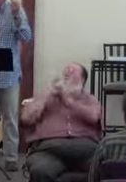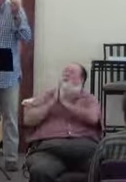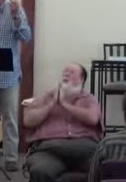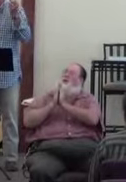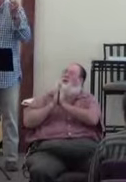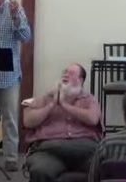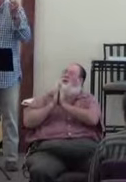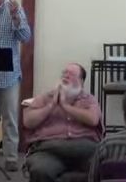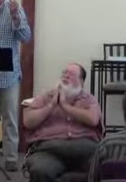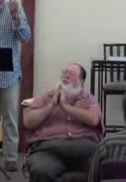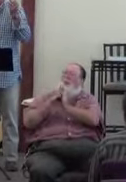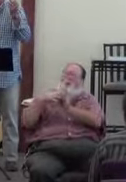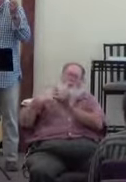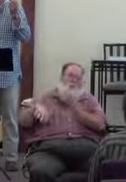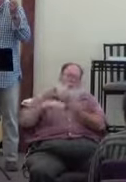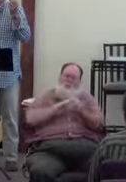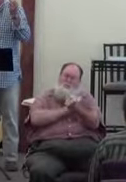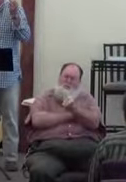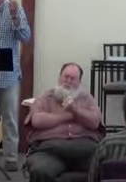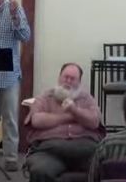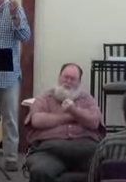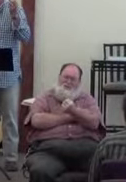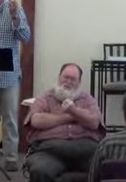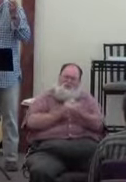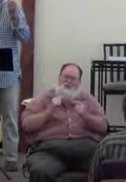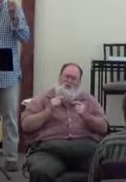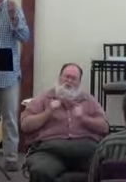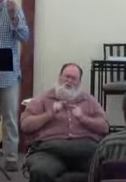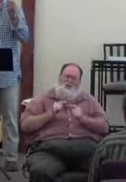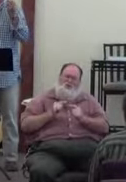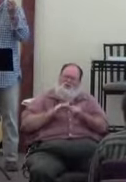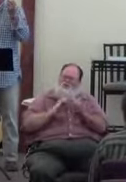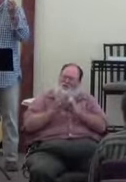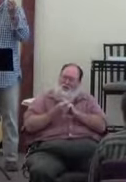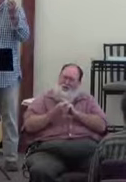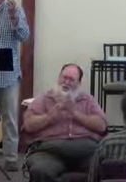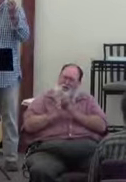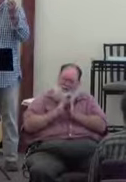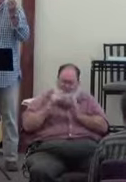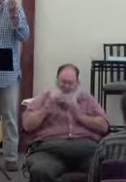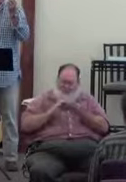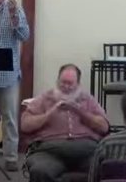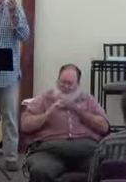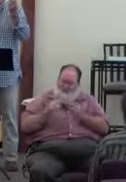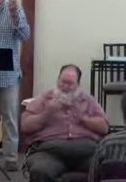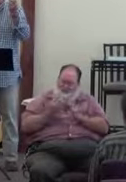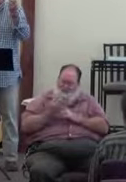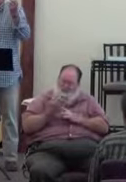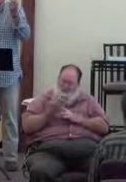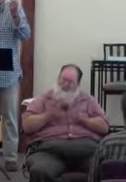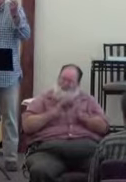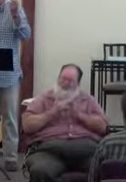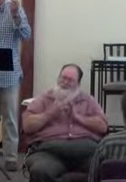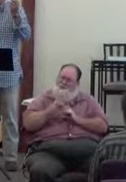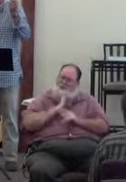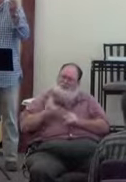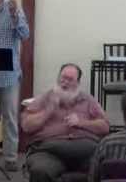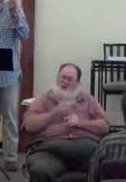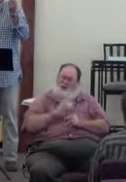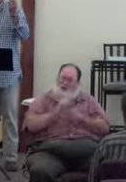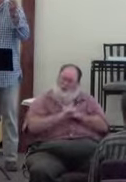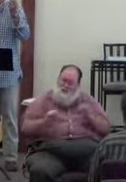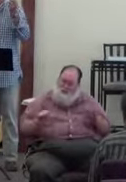it was to be able to repent and ask for forgiveness through Jesus Christ our Lord and Savior. It